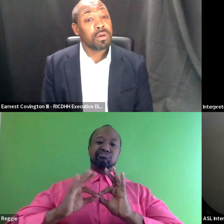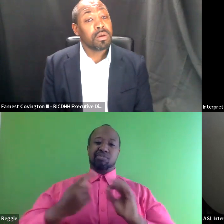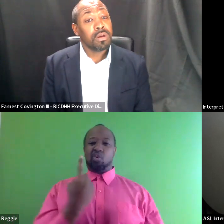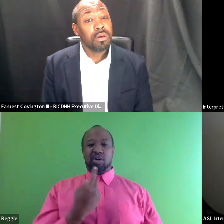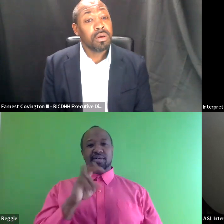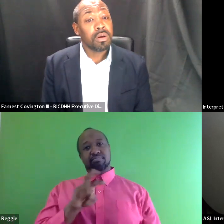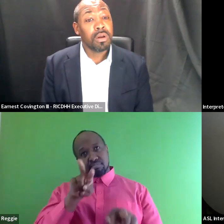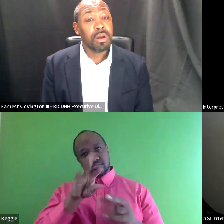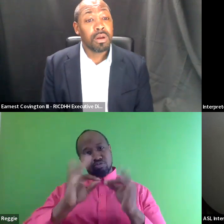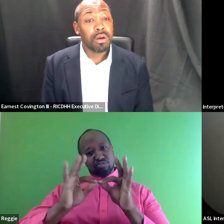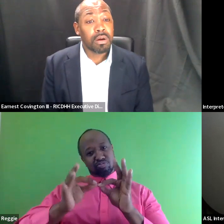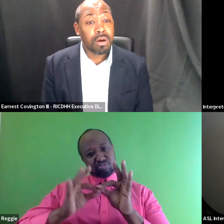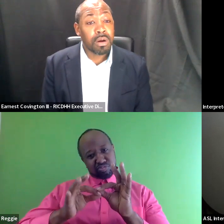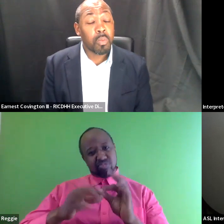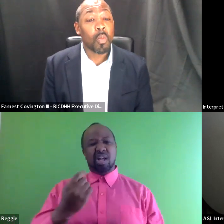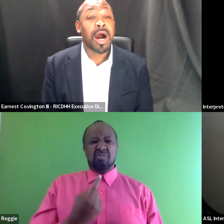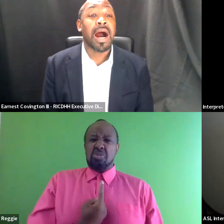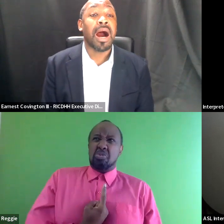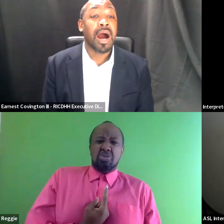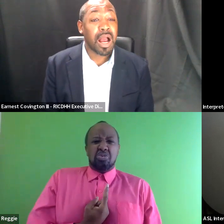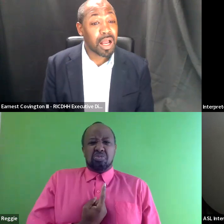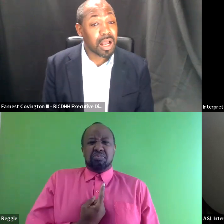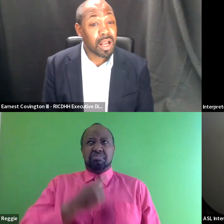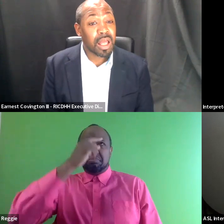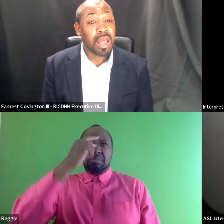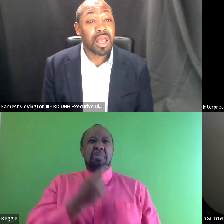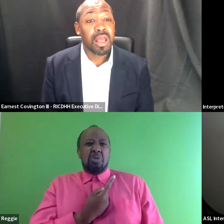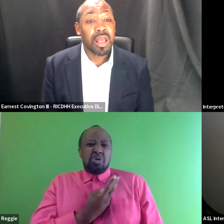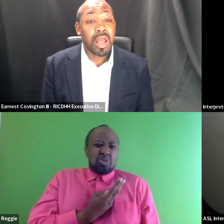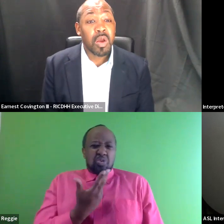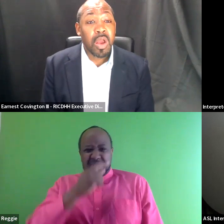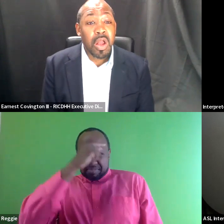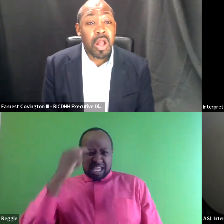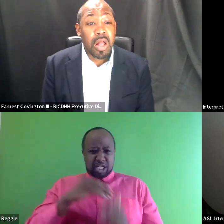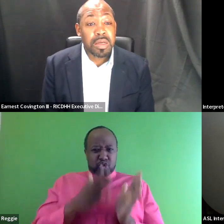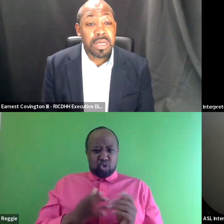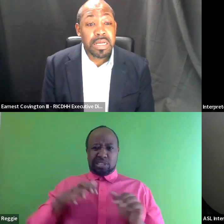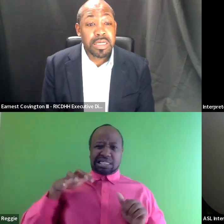I was the only one who was deaf and had an interpreter. I was the only one.